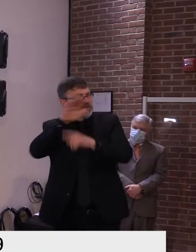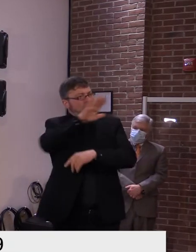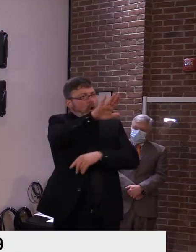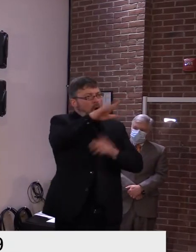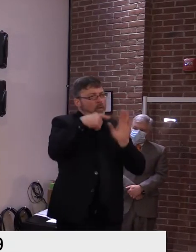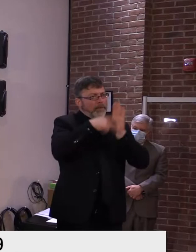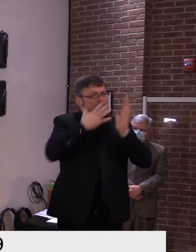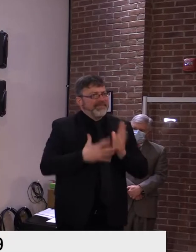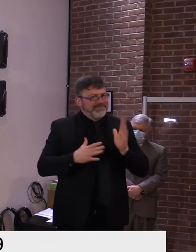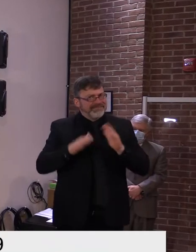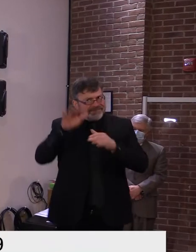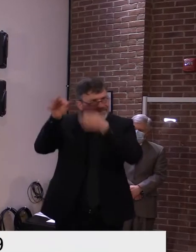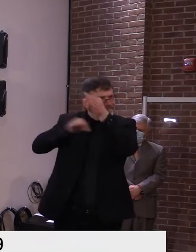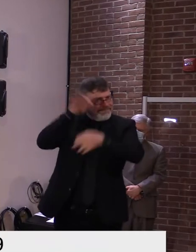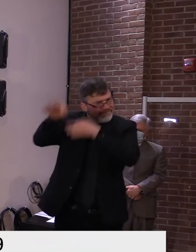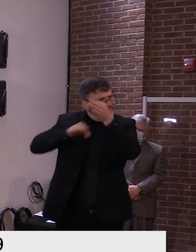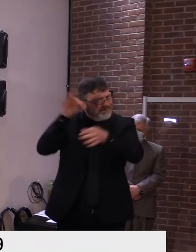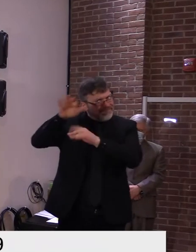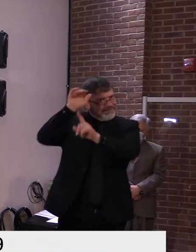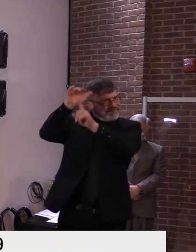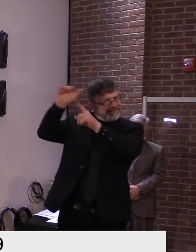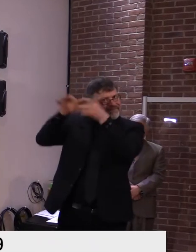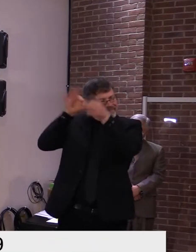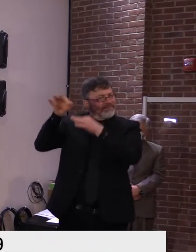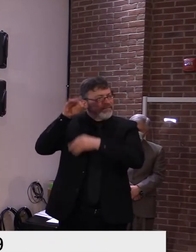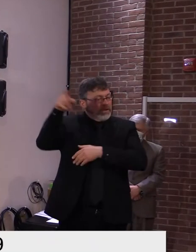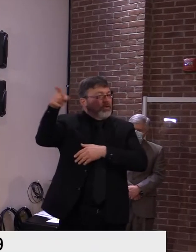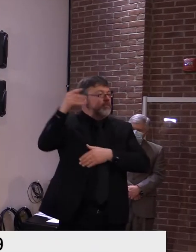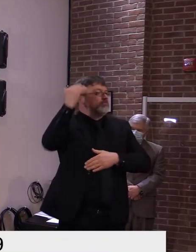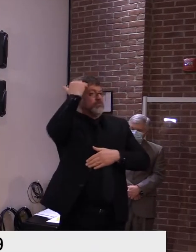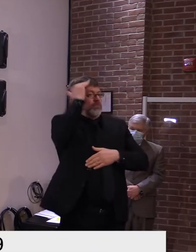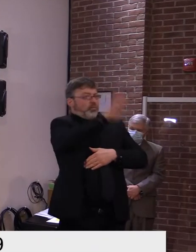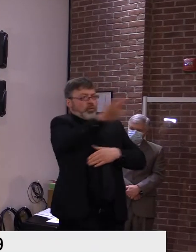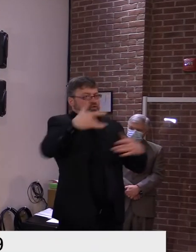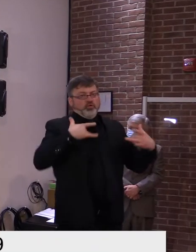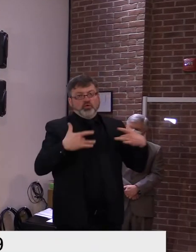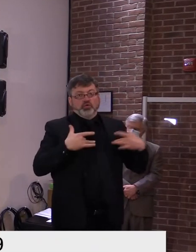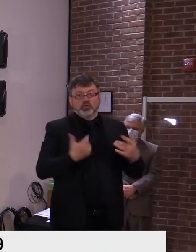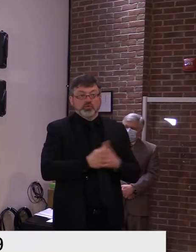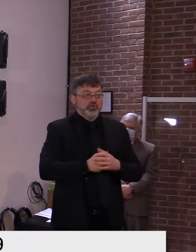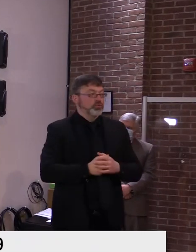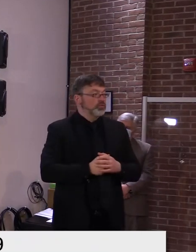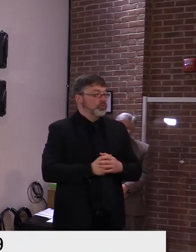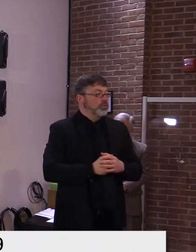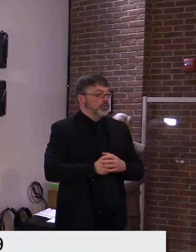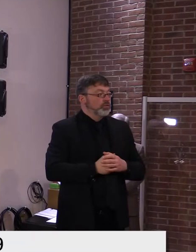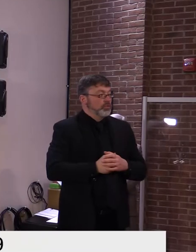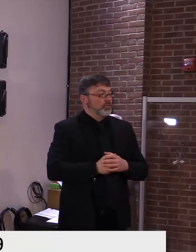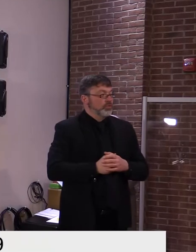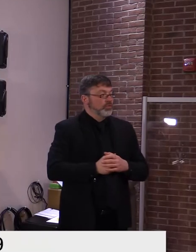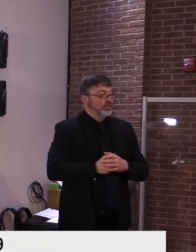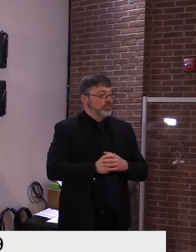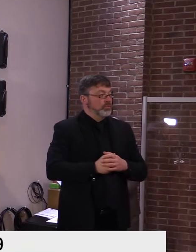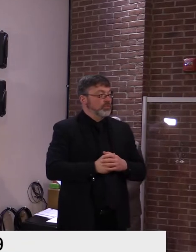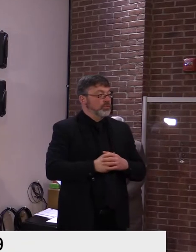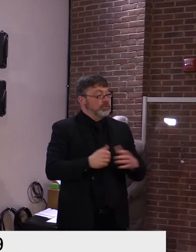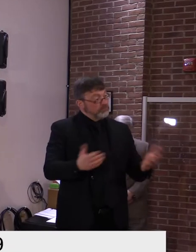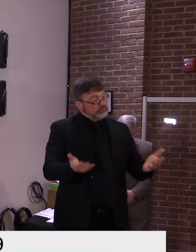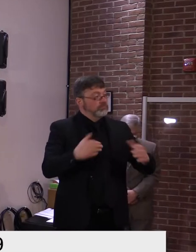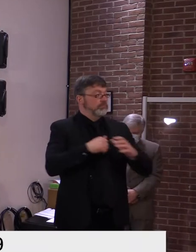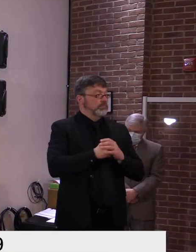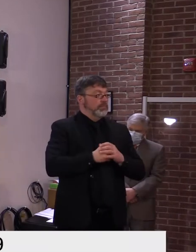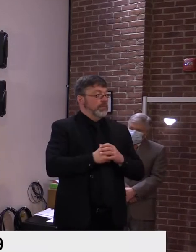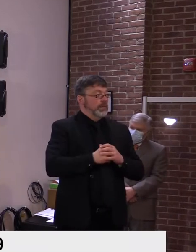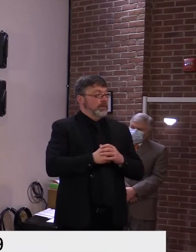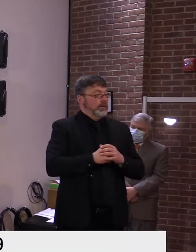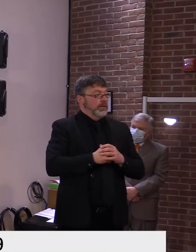time. This isn't the first legislative body that has had to come to